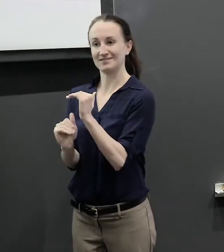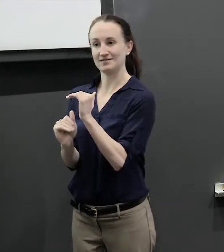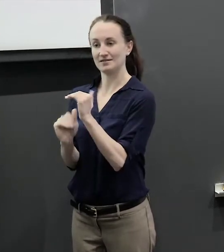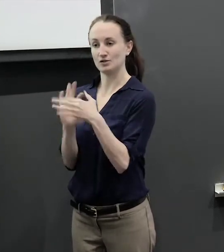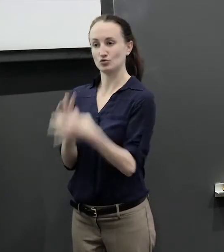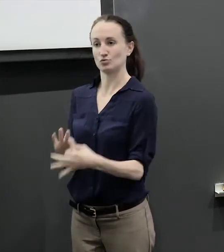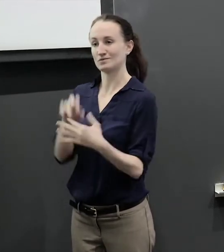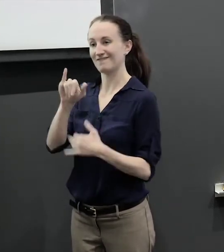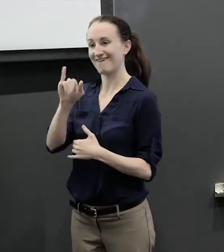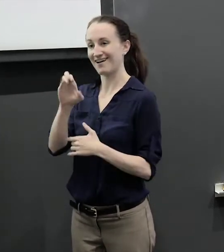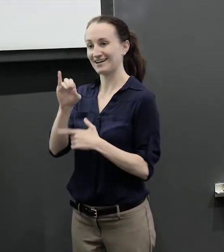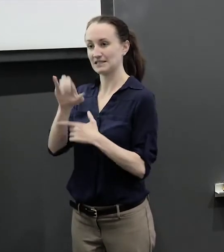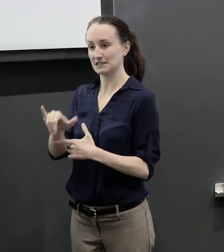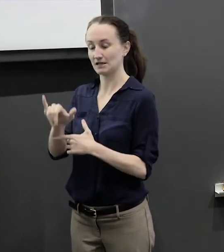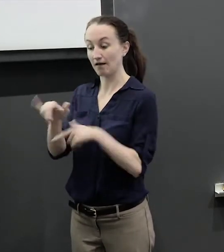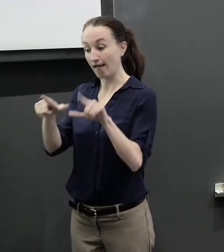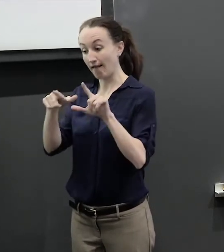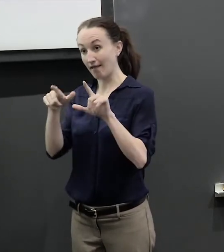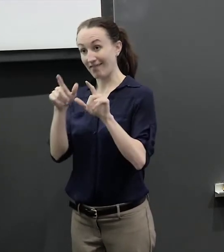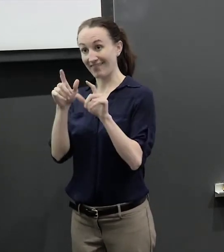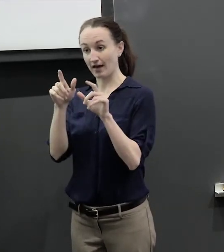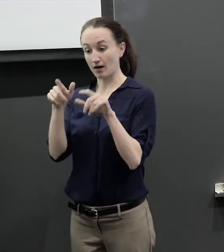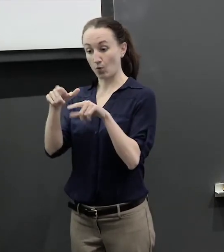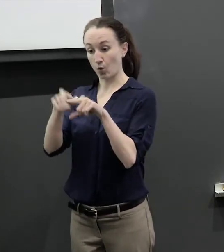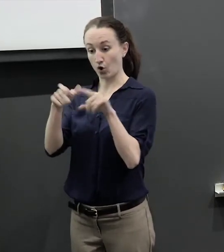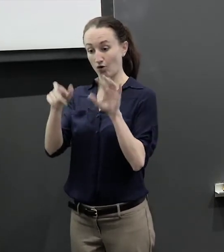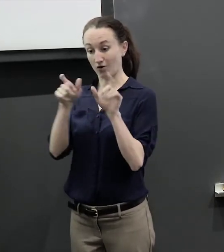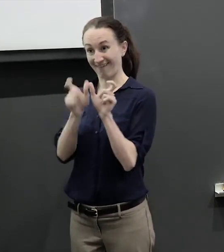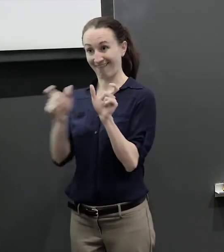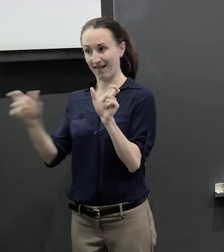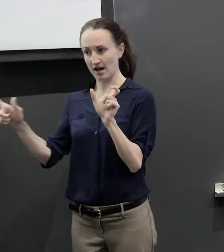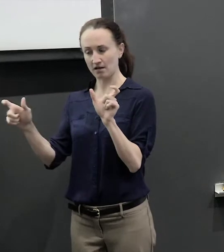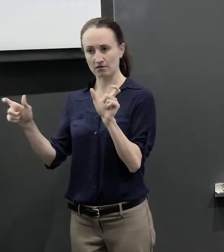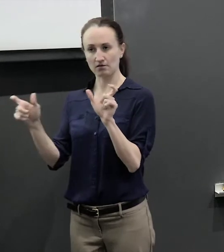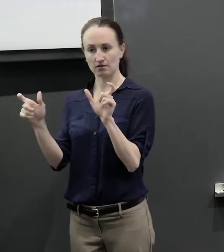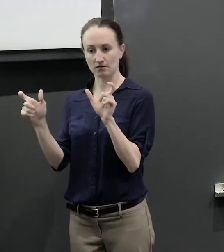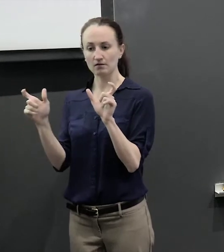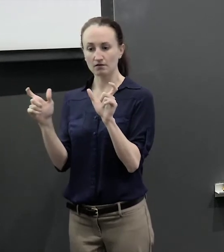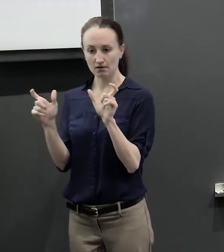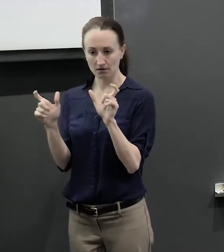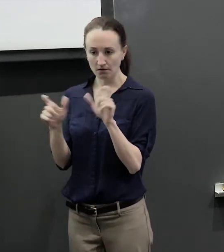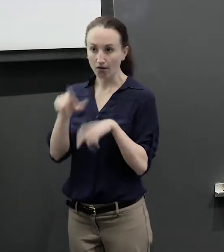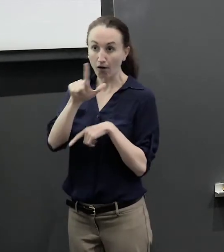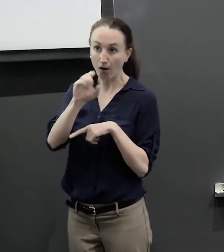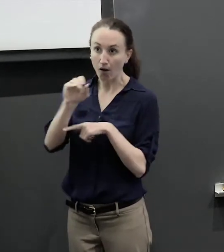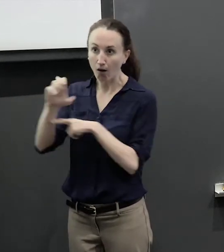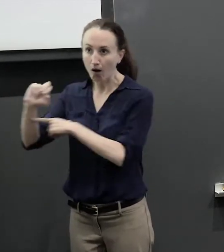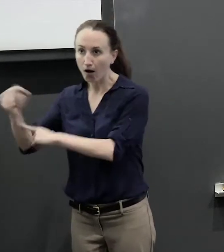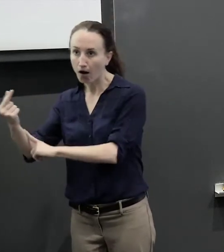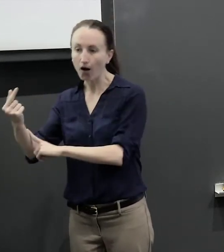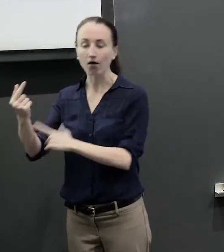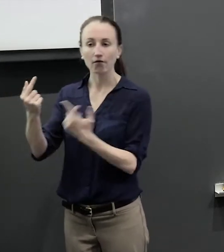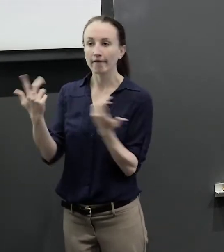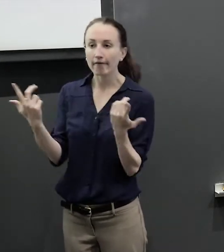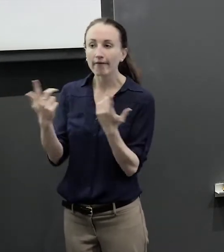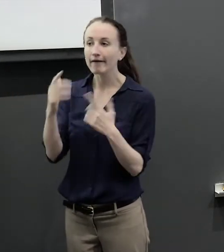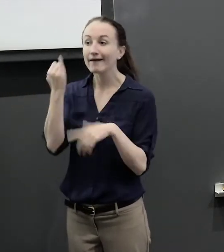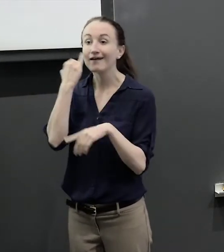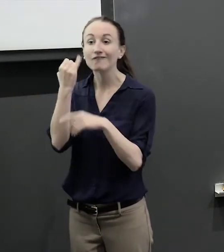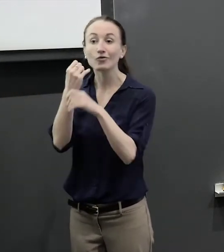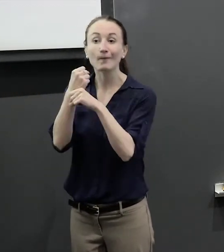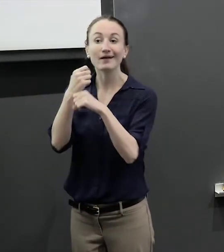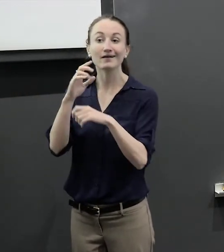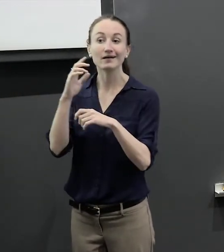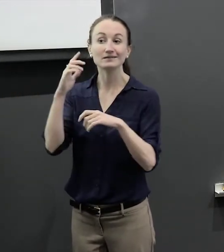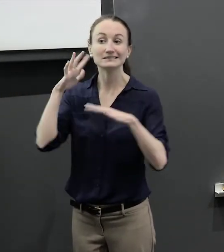length is fine. If you're interested in imitating sounds, right, certainly you're going to be in a good position, the